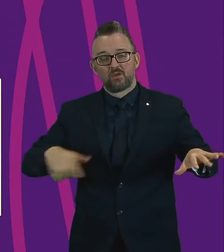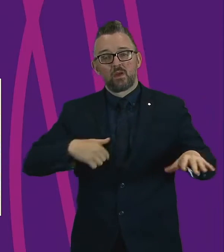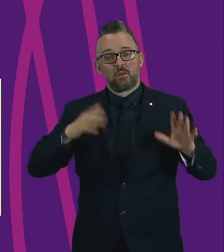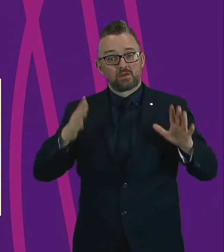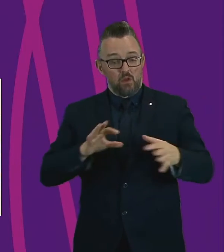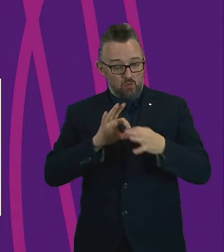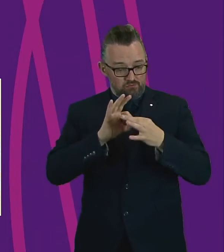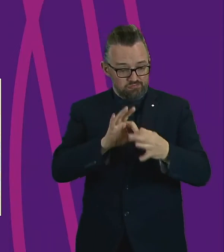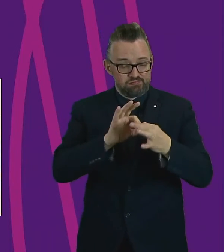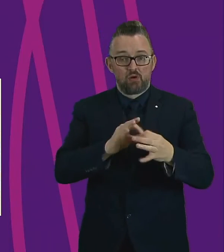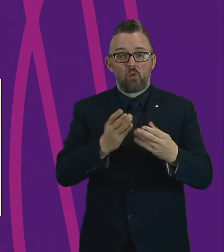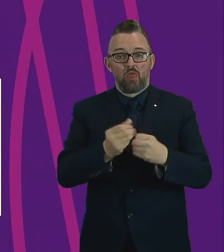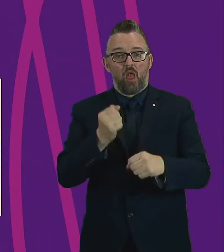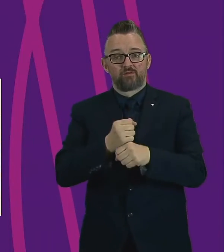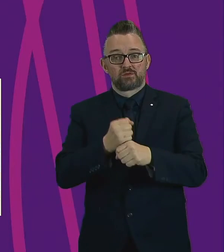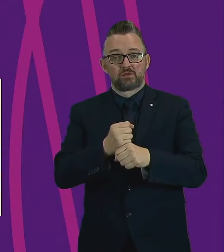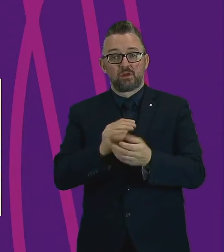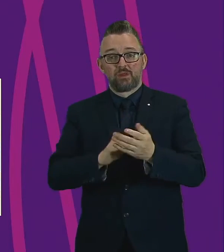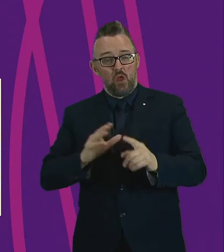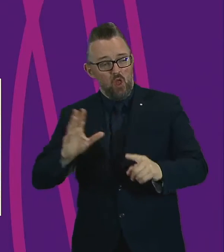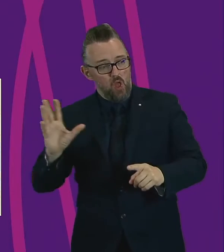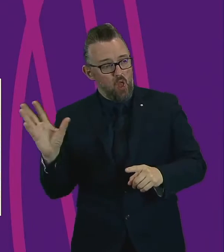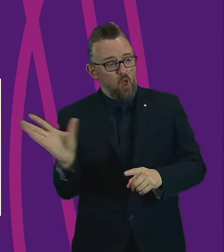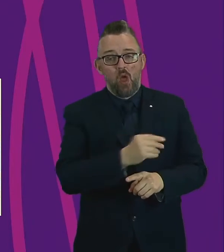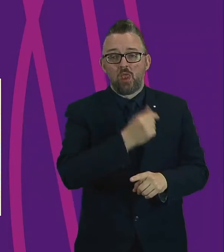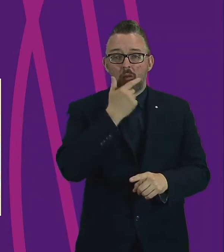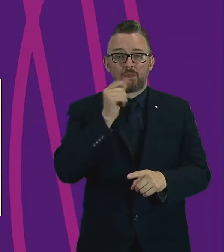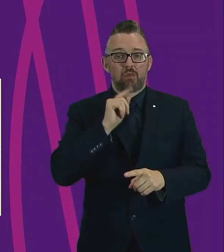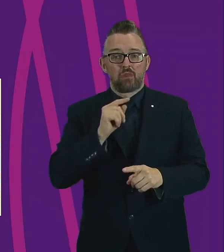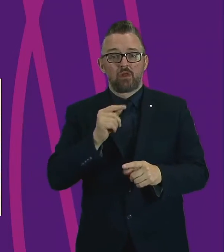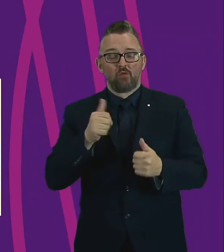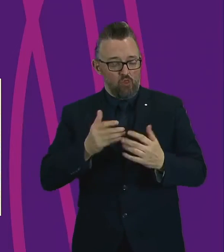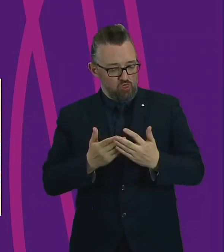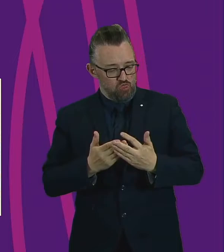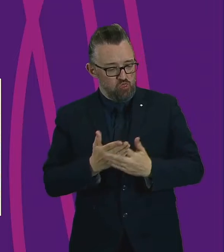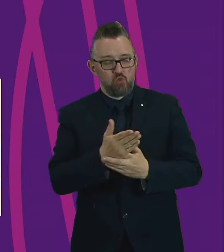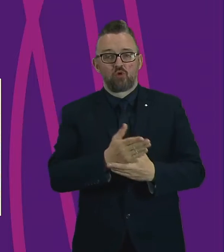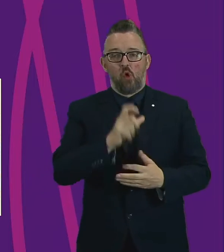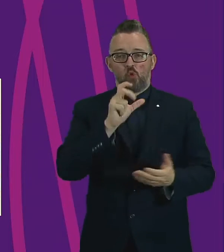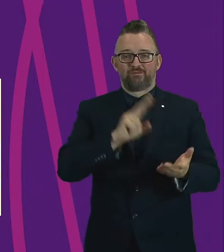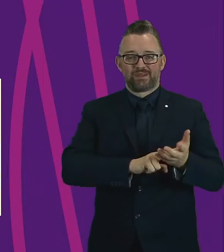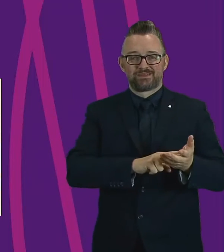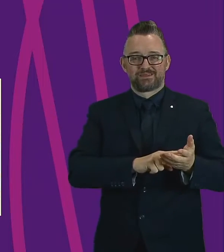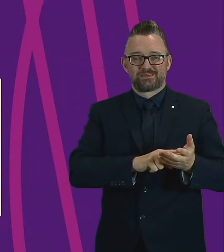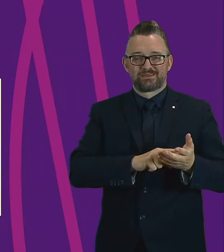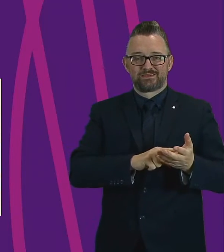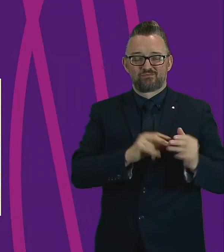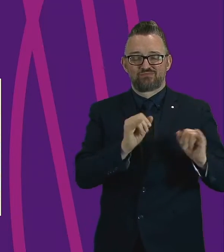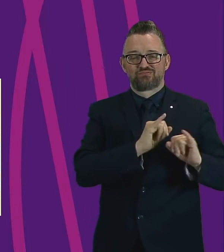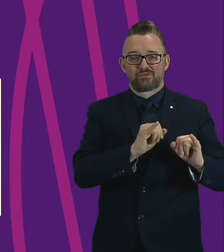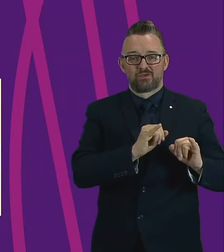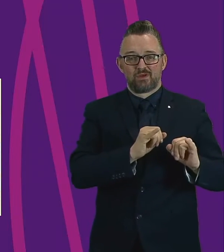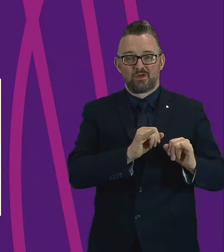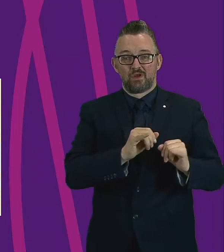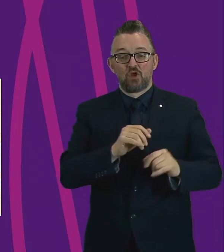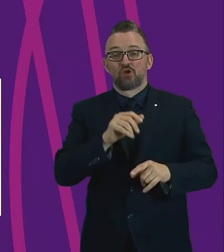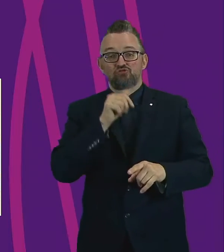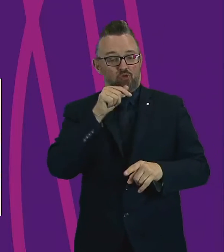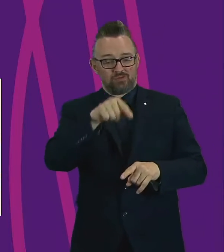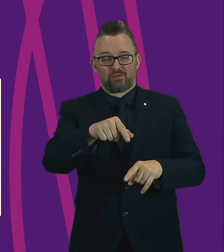the government to get every one of Scotland's people through this crisis and to make sure that they do not pay the